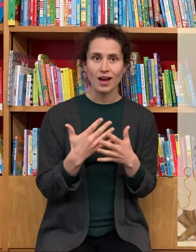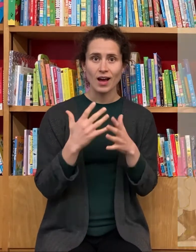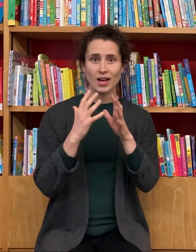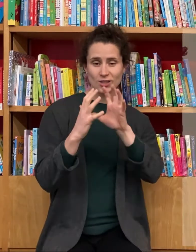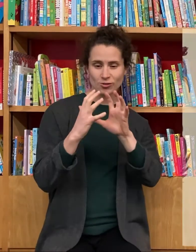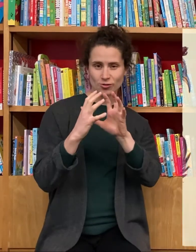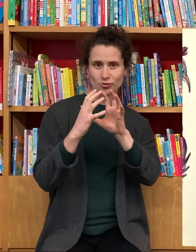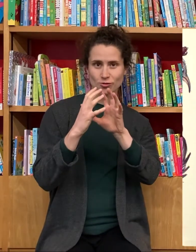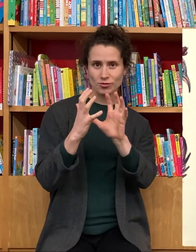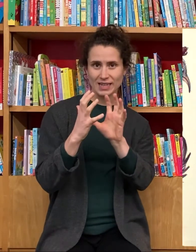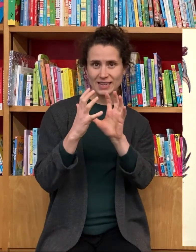until